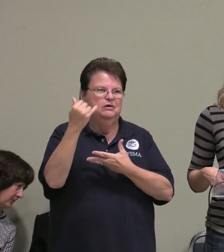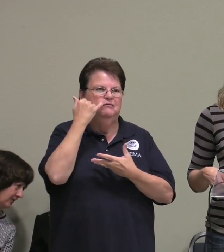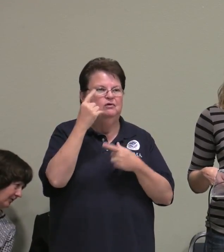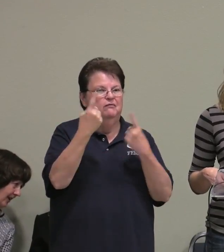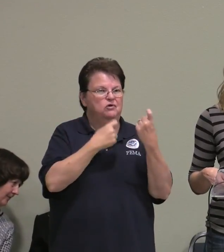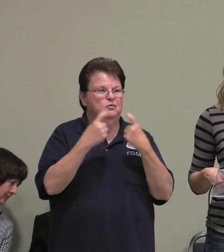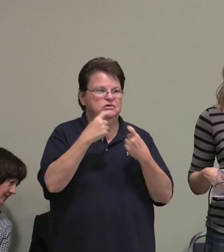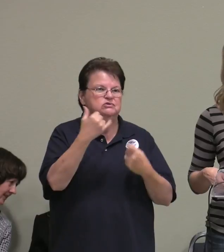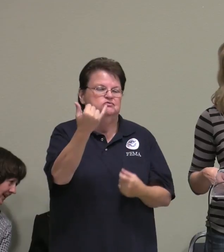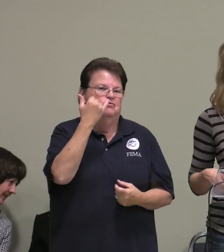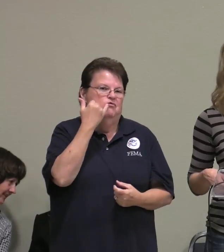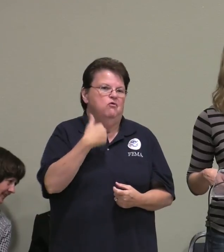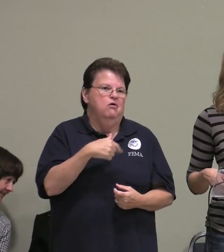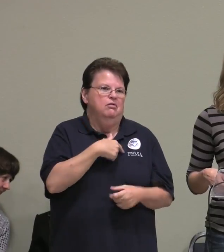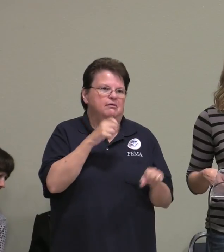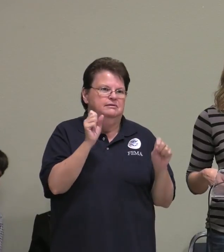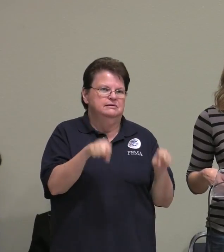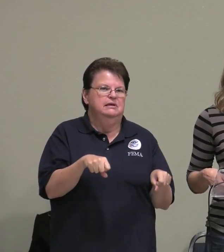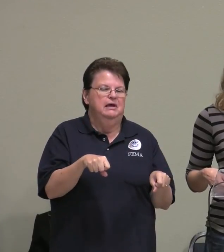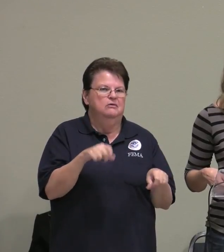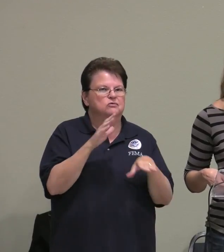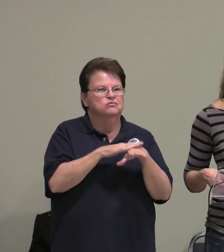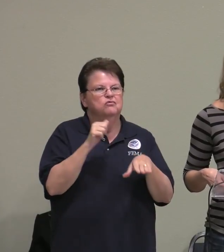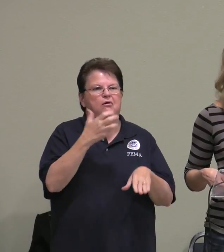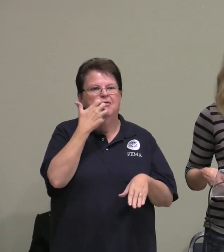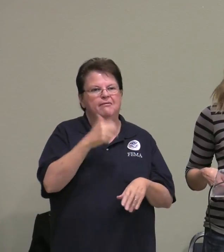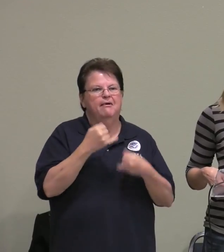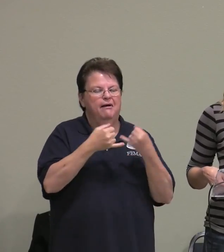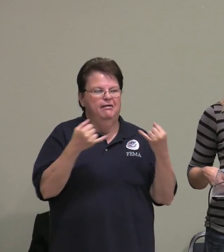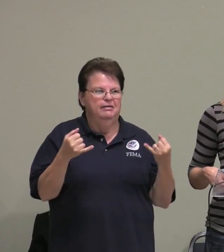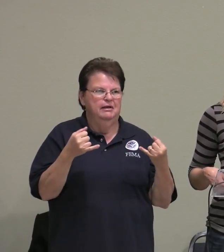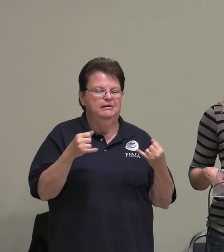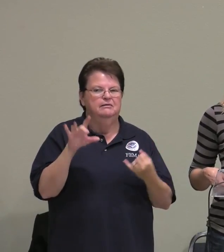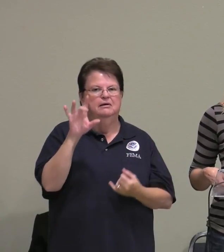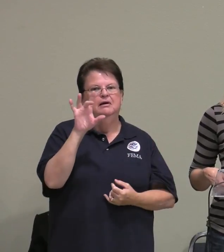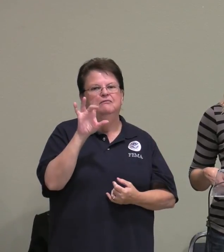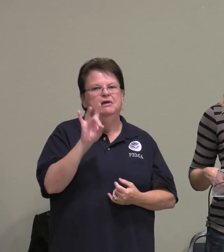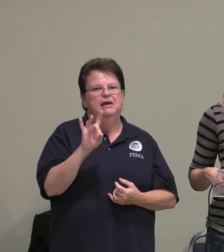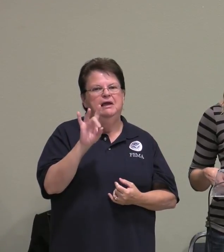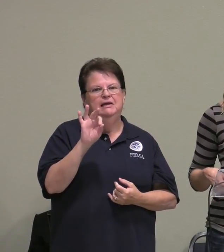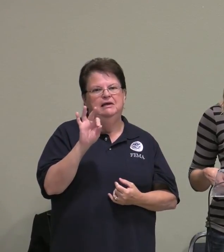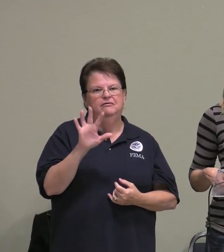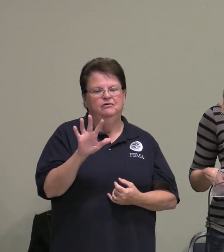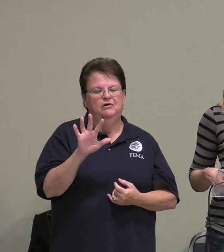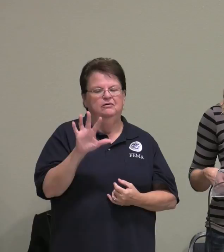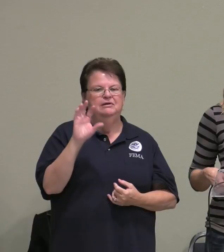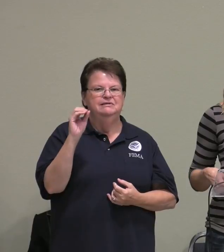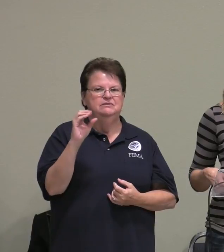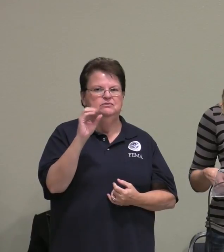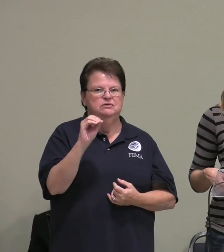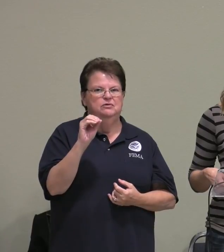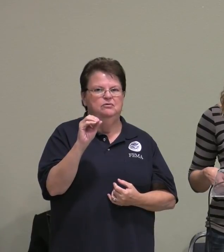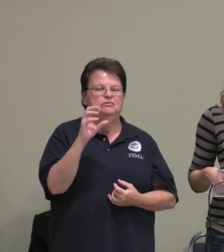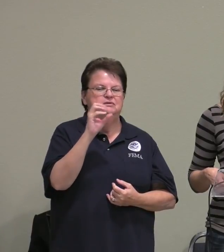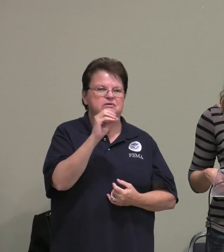questions you can call us and you can also call the hotline for NAVDAG which is 895-0000.